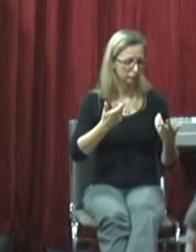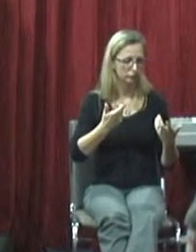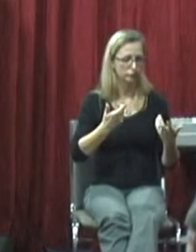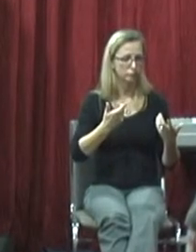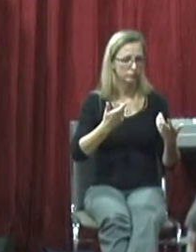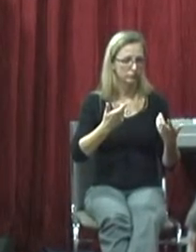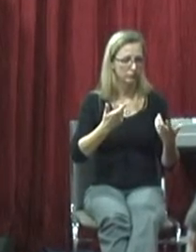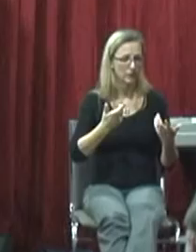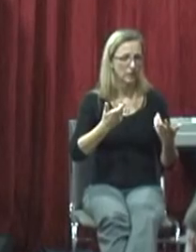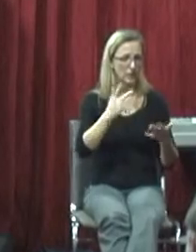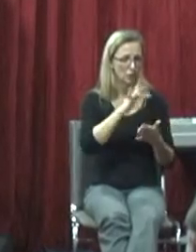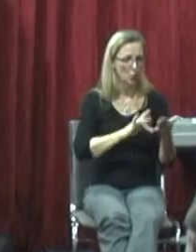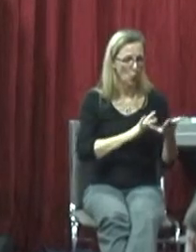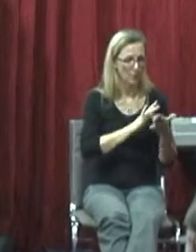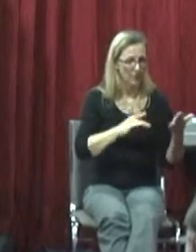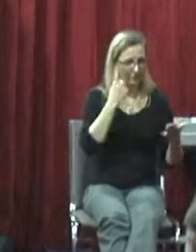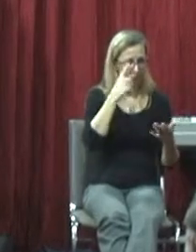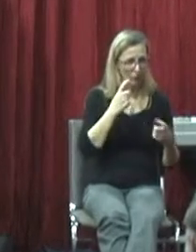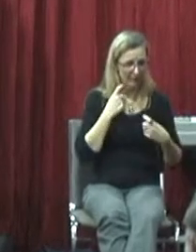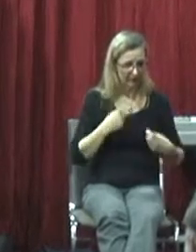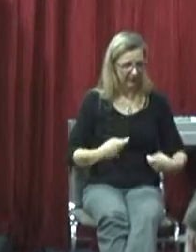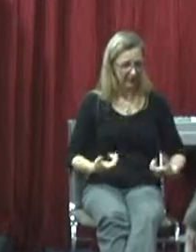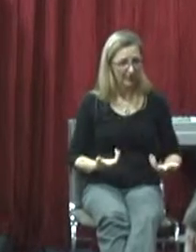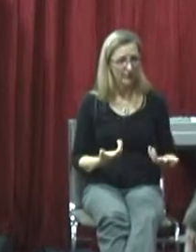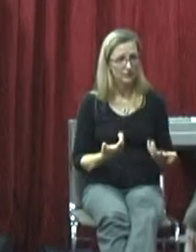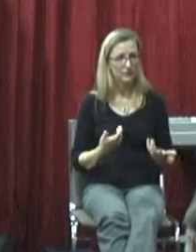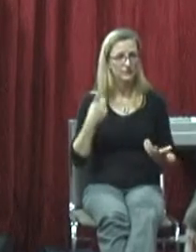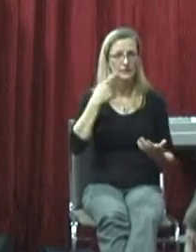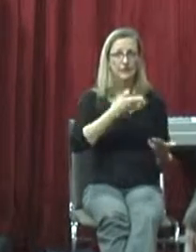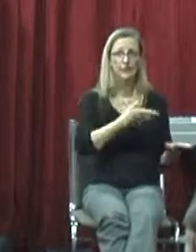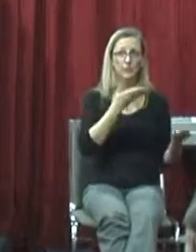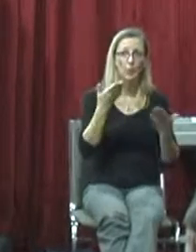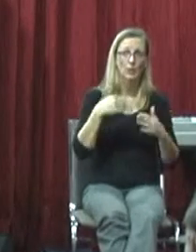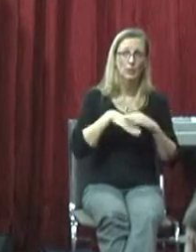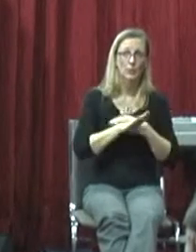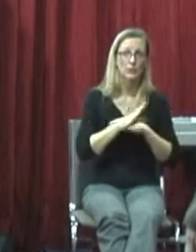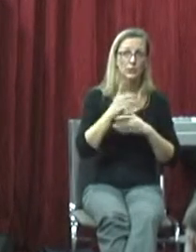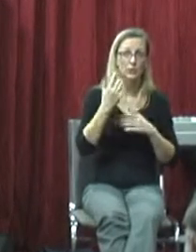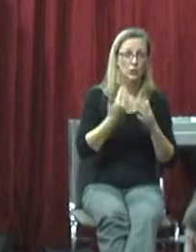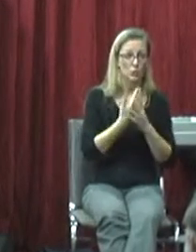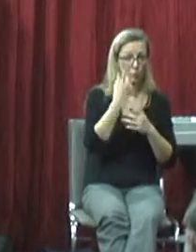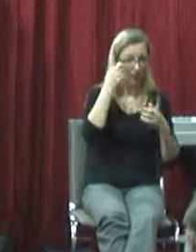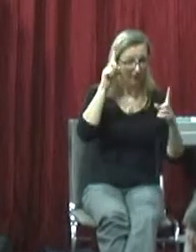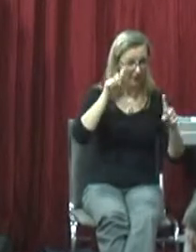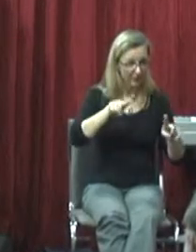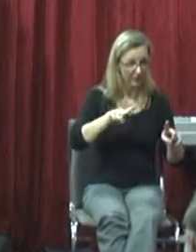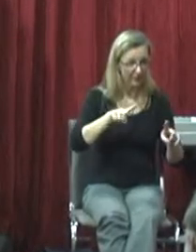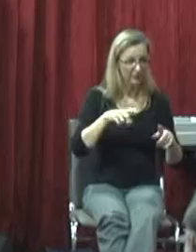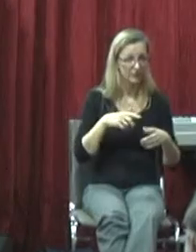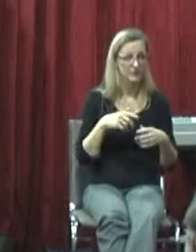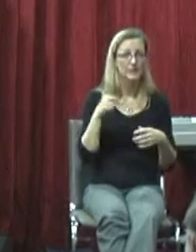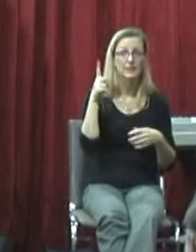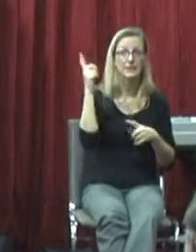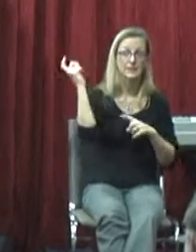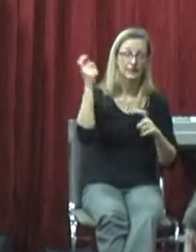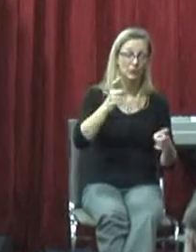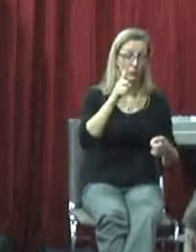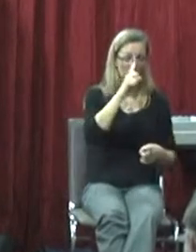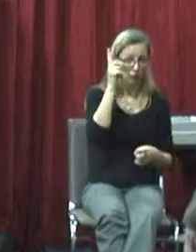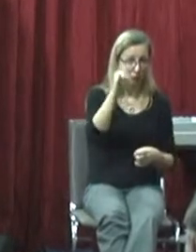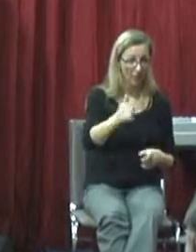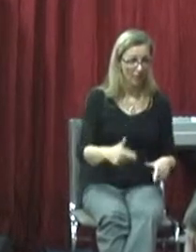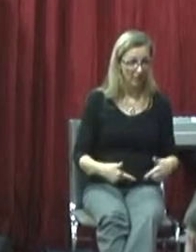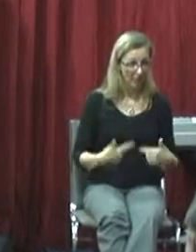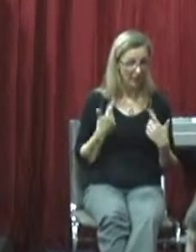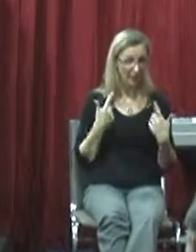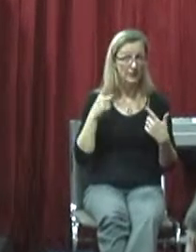by his sacrificial death. He brought you into the new covenant if you have received him. He's given you eternal life.